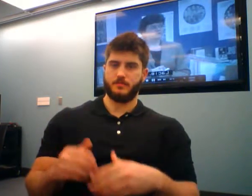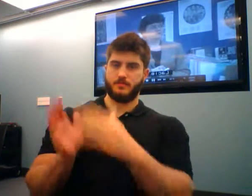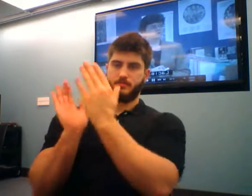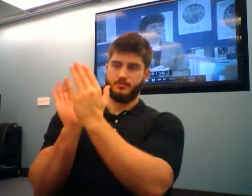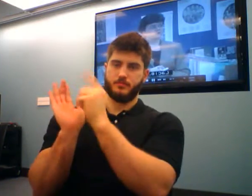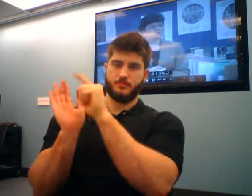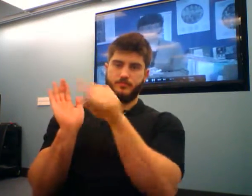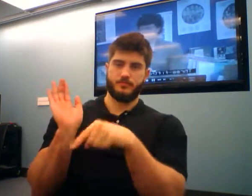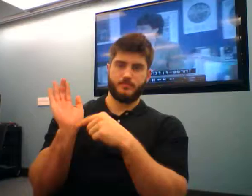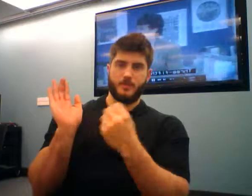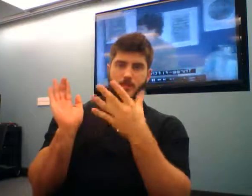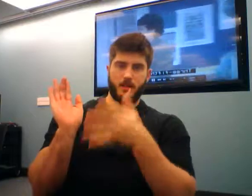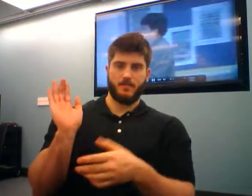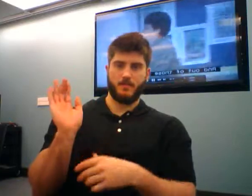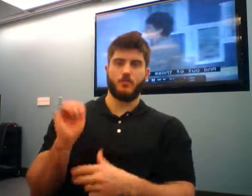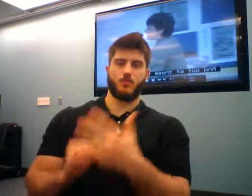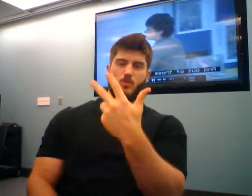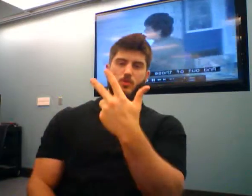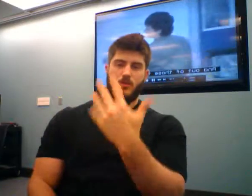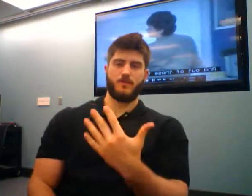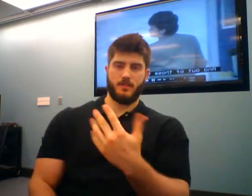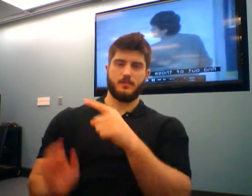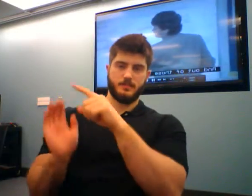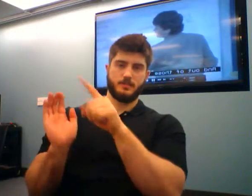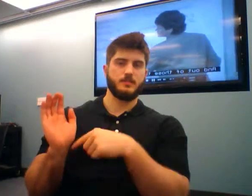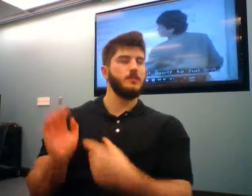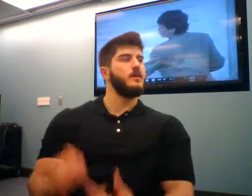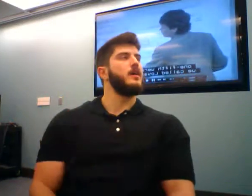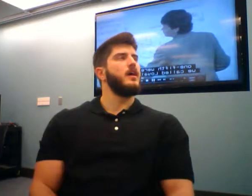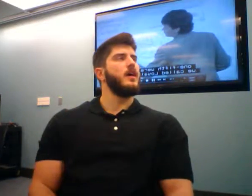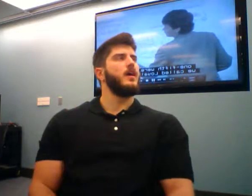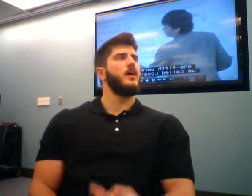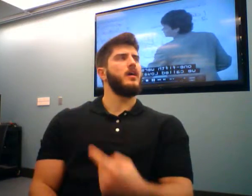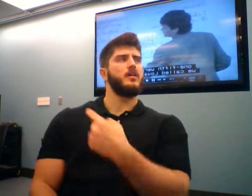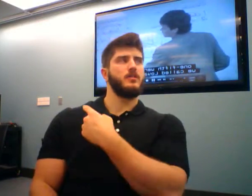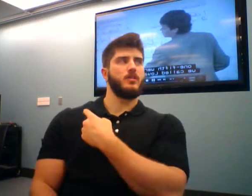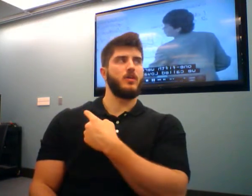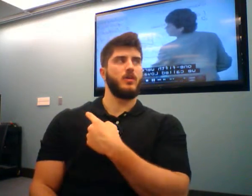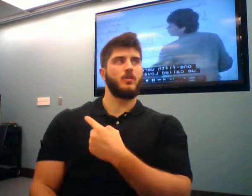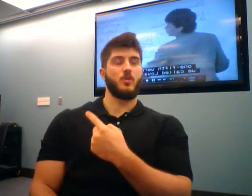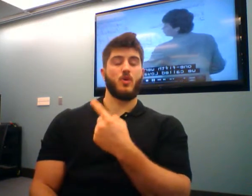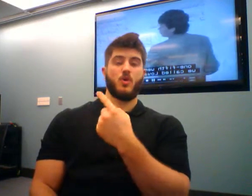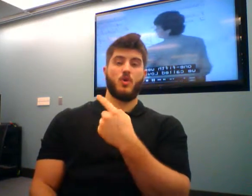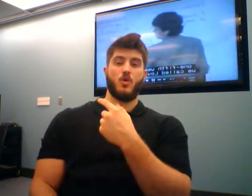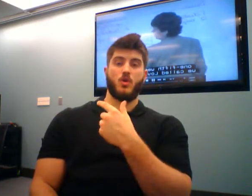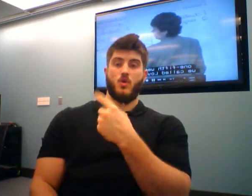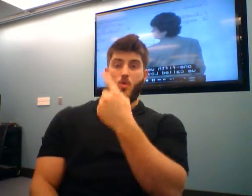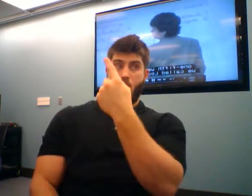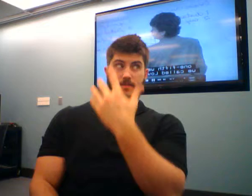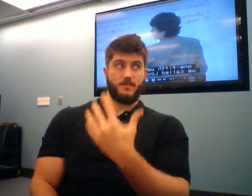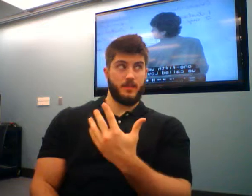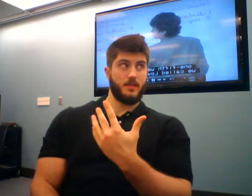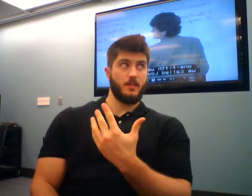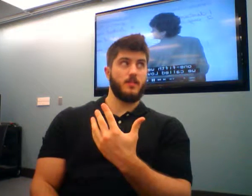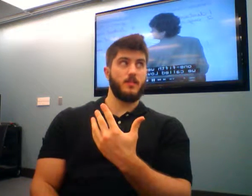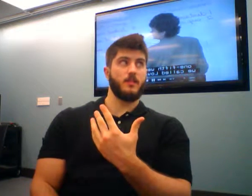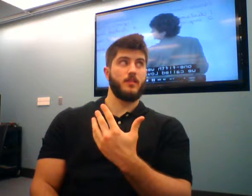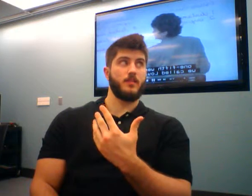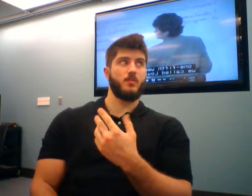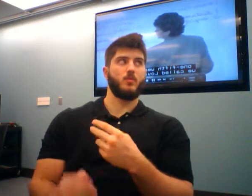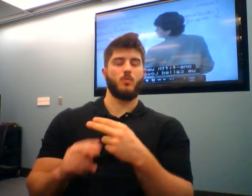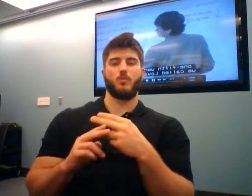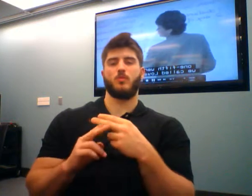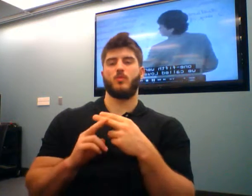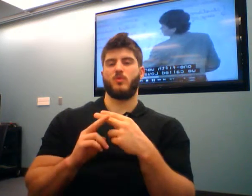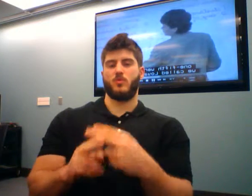Let me see. 3/5. Good. And out of those 3/5, 1/5 were what we call loyalists.